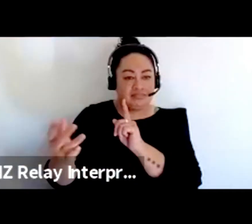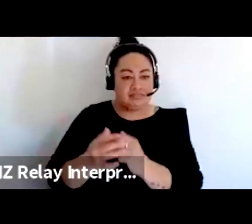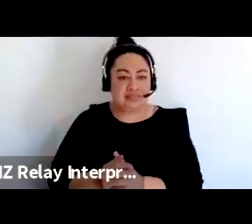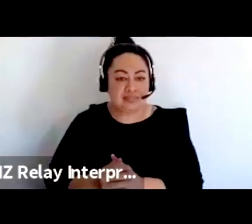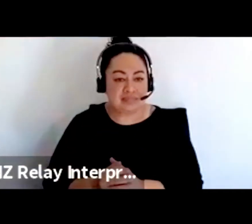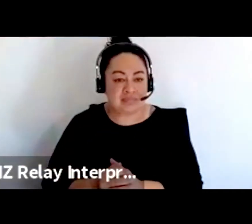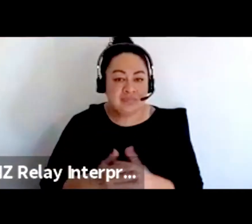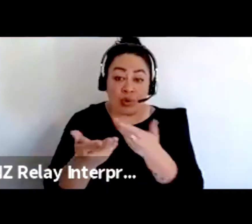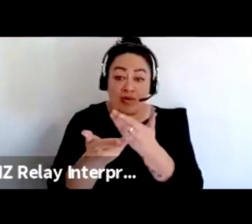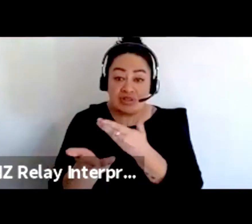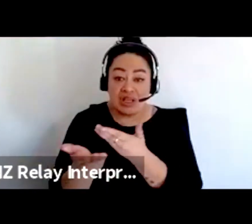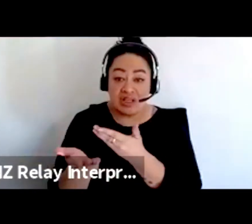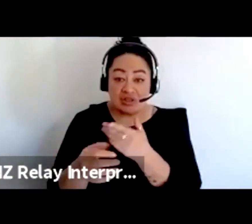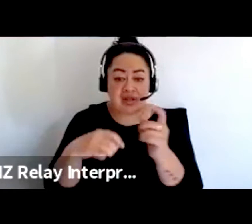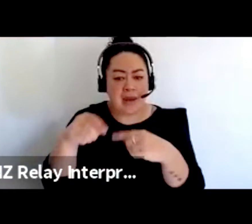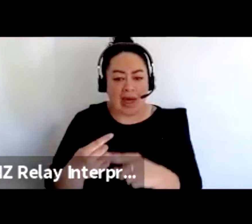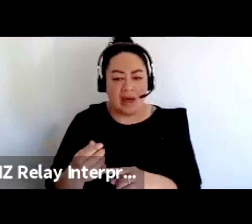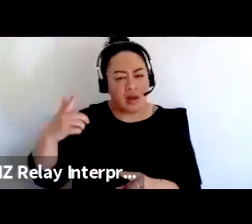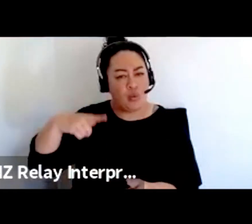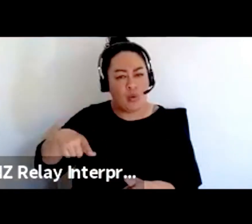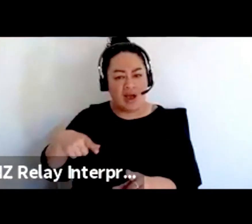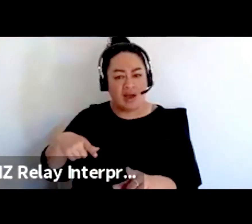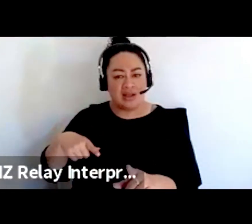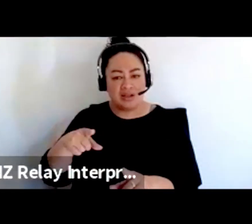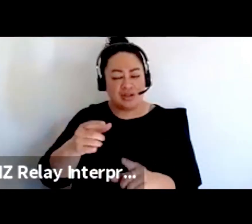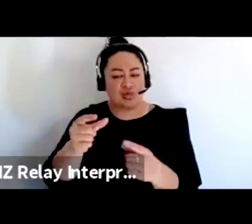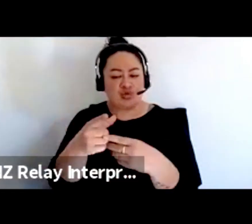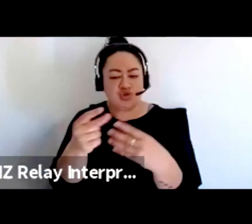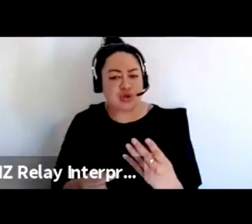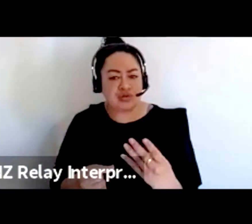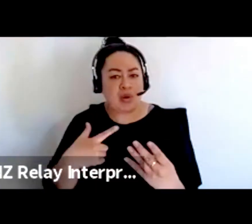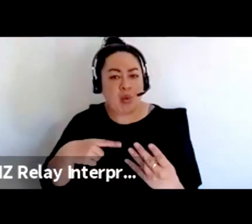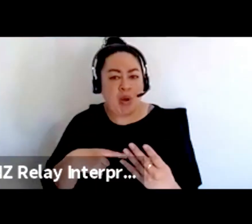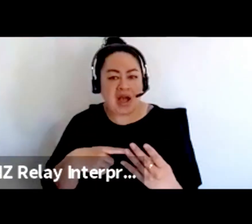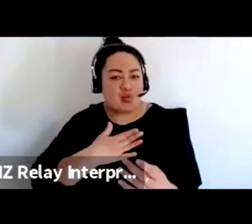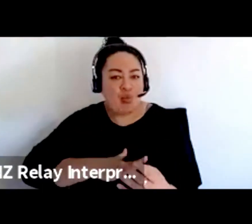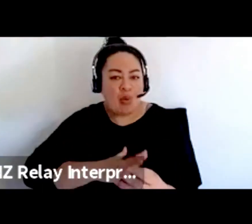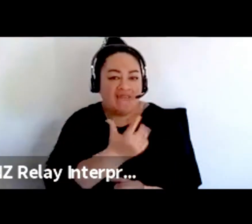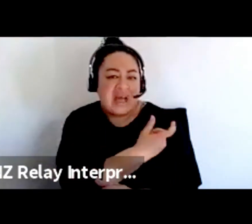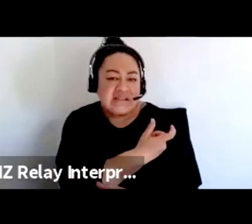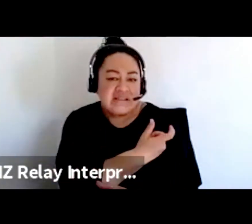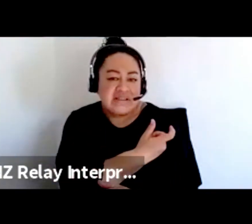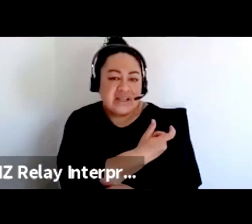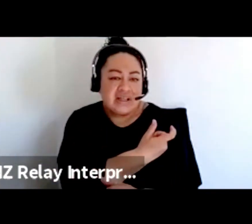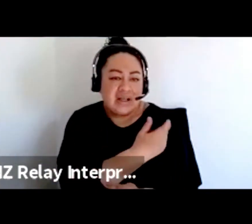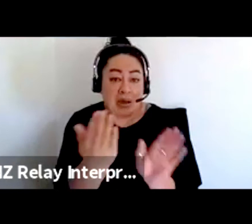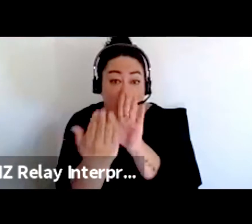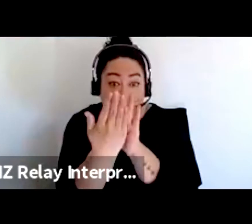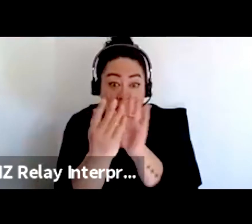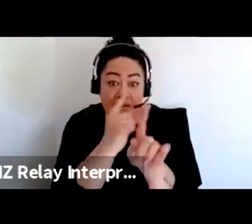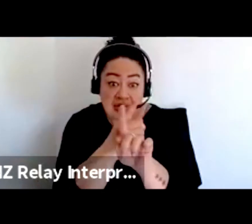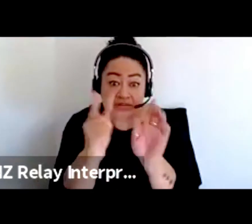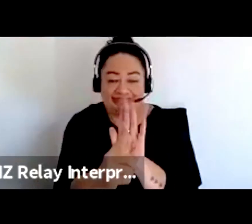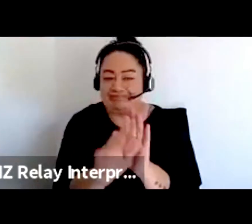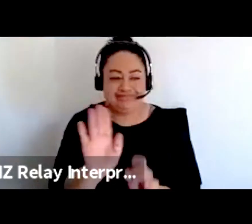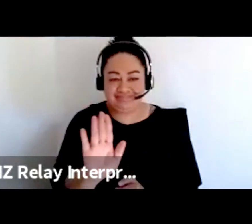about why they've chosen not to be vaccinated, and do it in a really non-confrontational way.